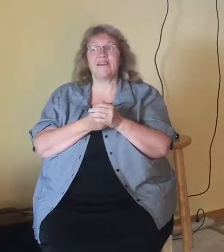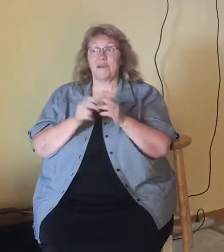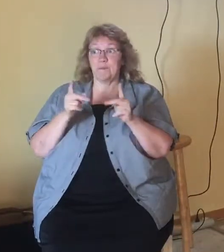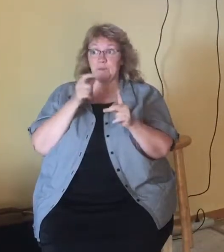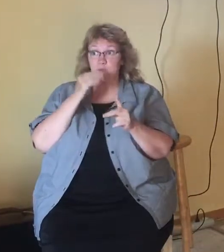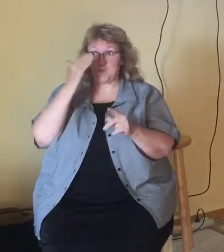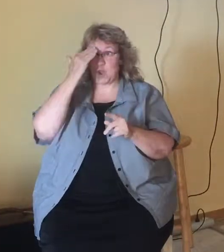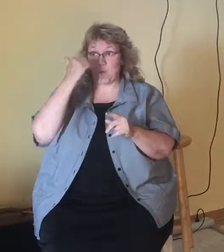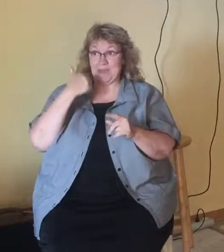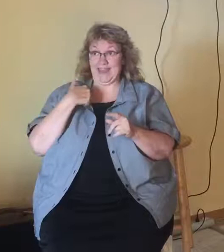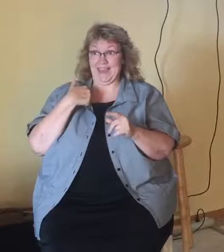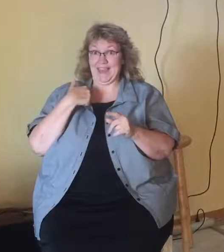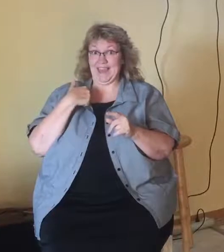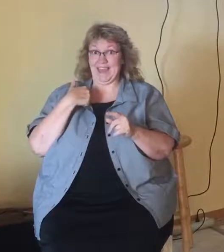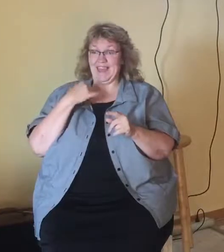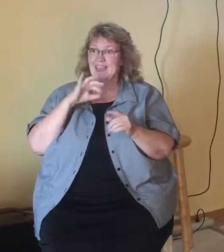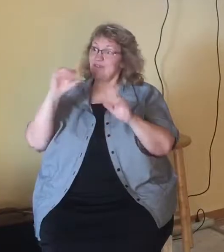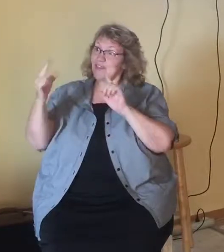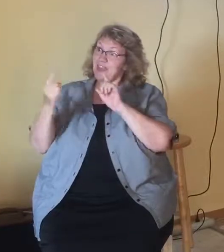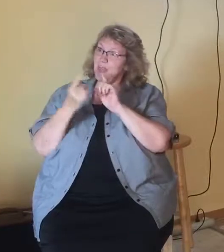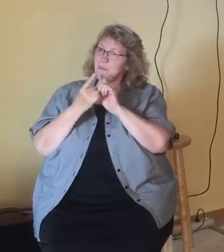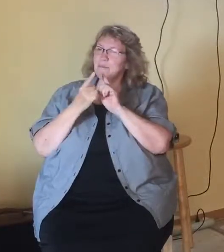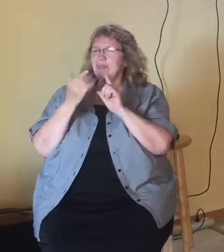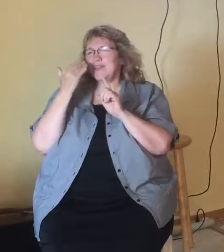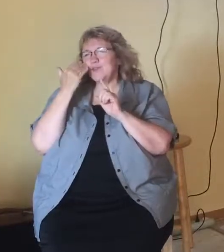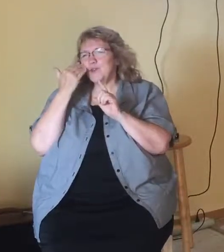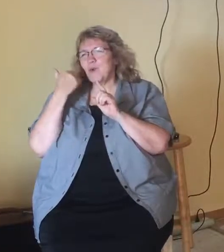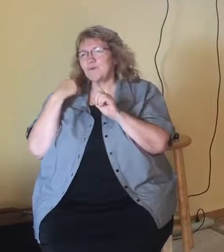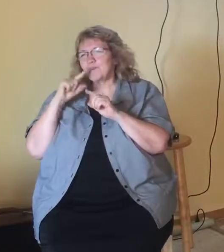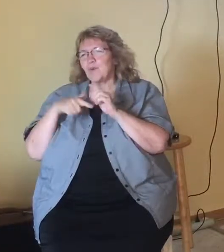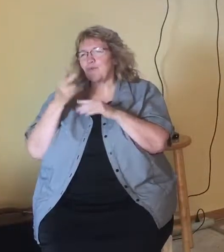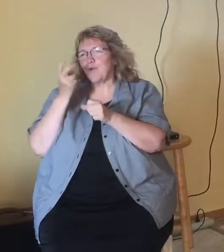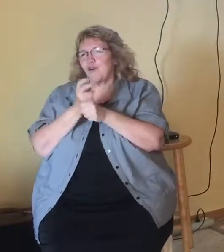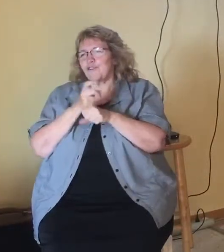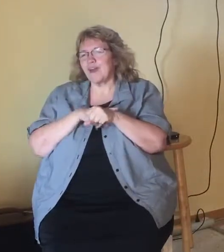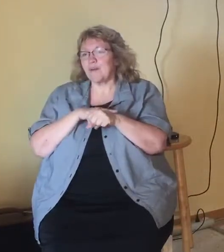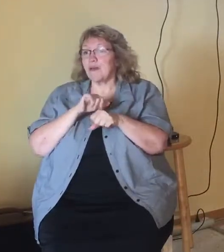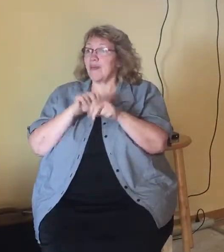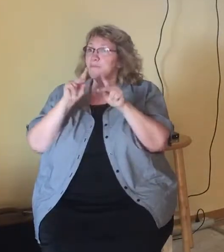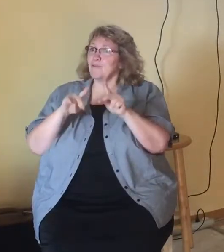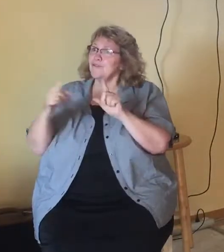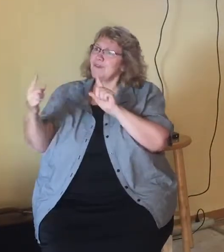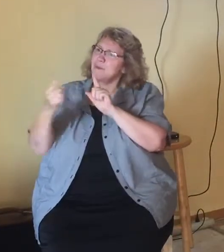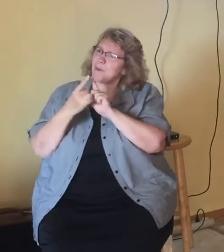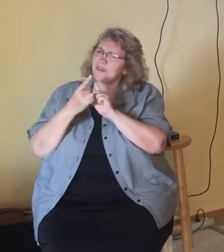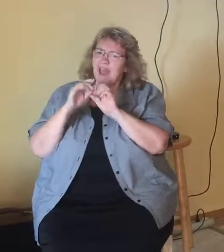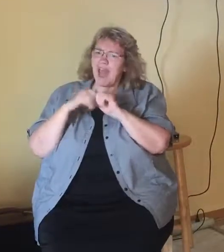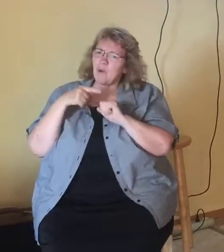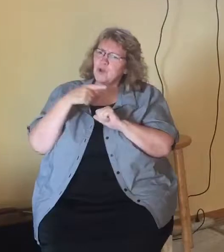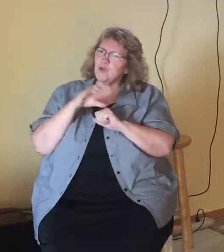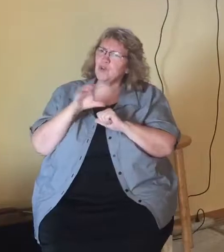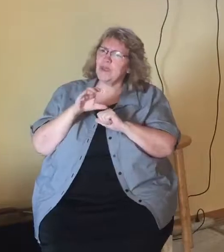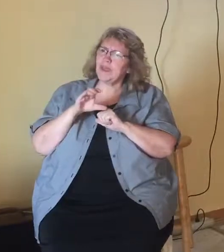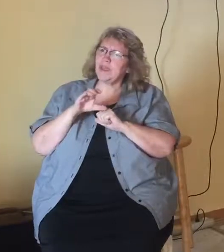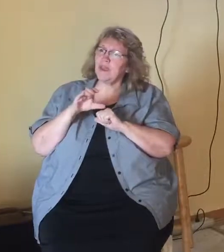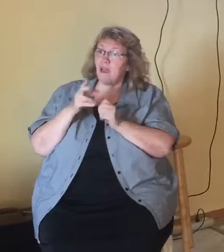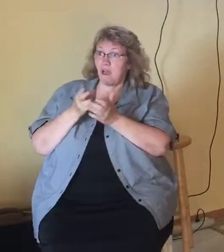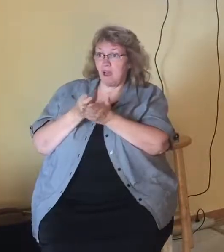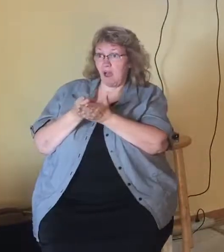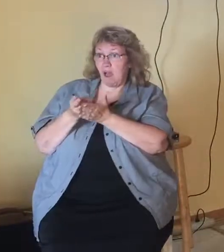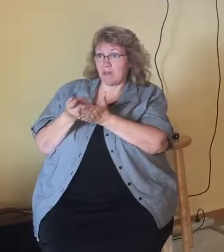me, if someone who knew me, if they came up and said, and they knew I was going through some hard times, and they came up and said, "So how are you doing?" I would have